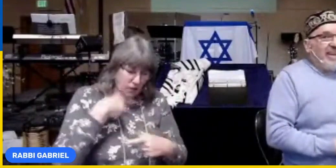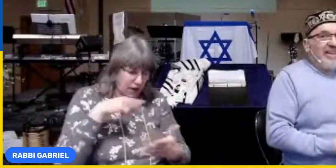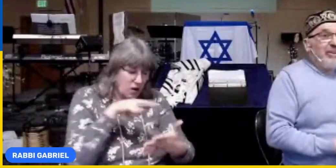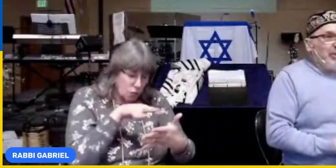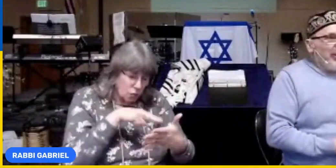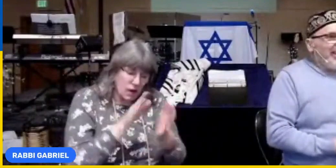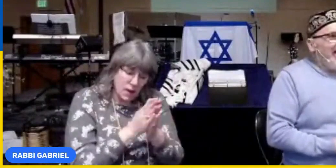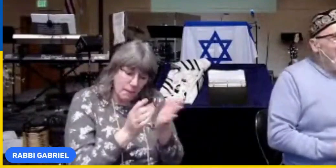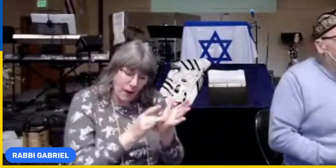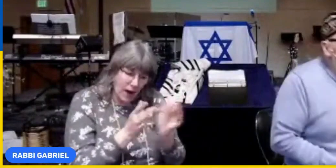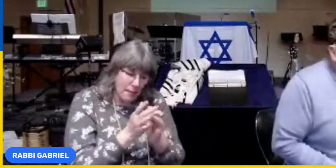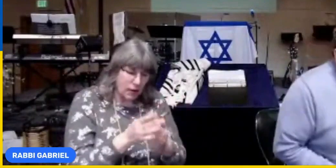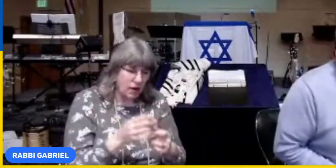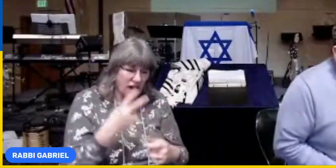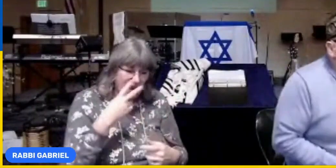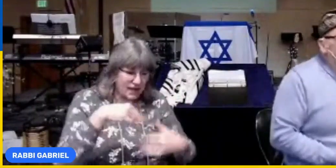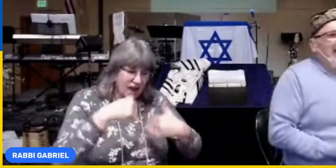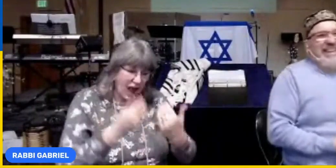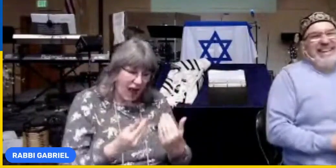I said, good.